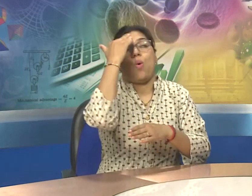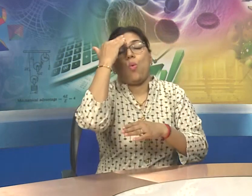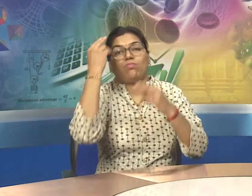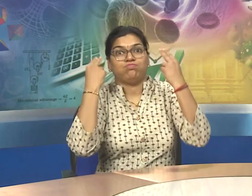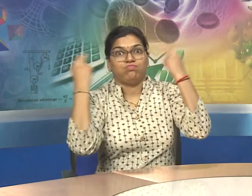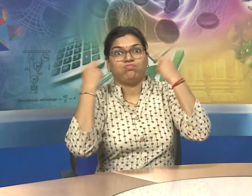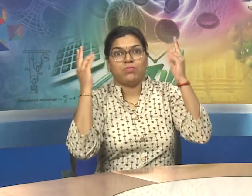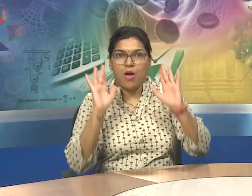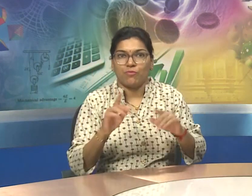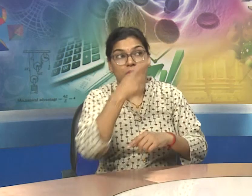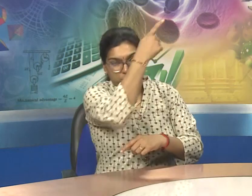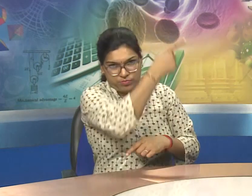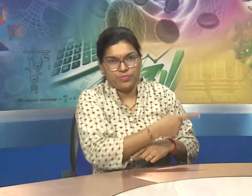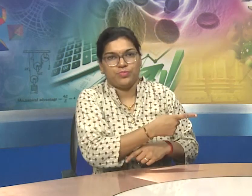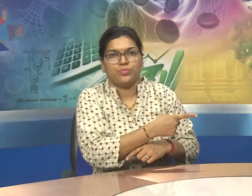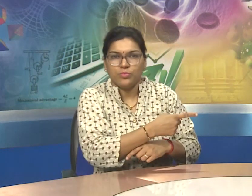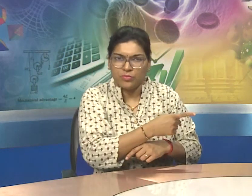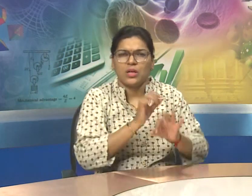different states of India